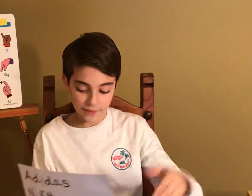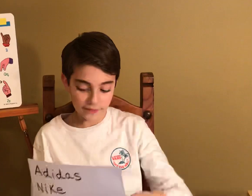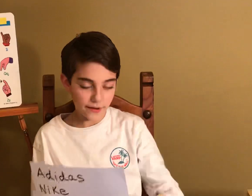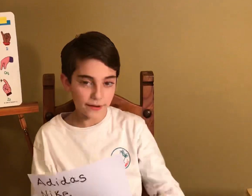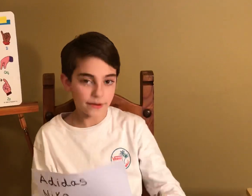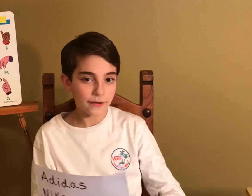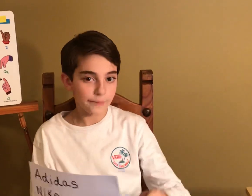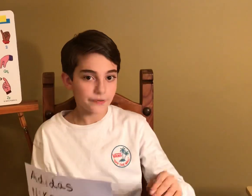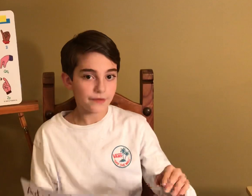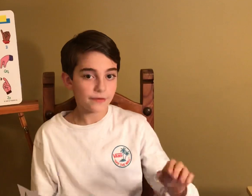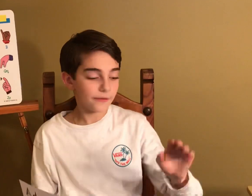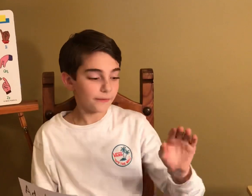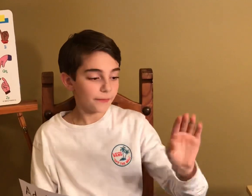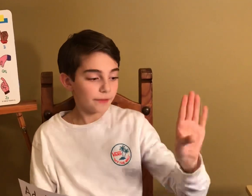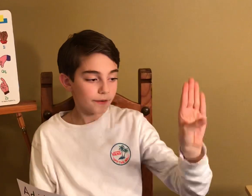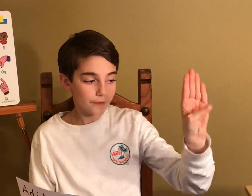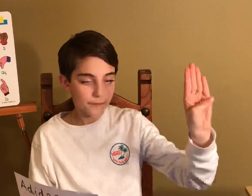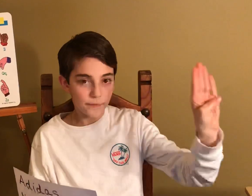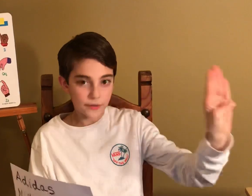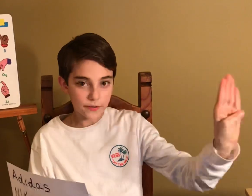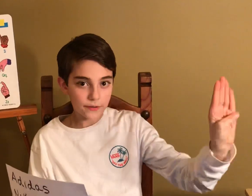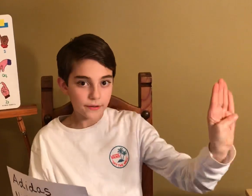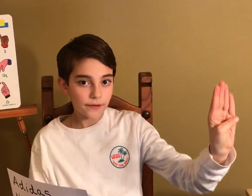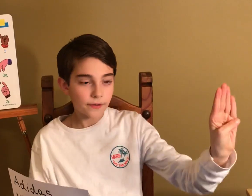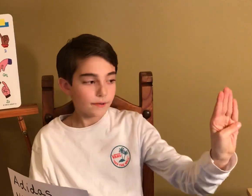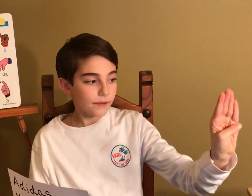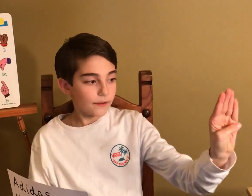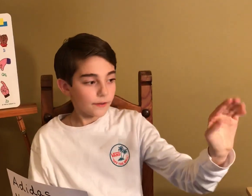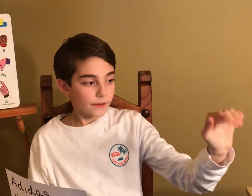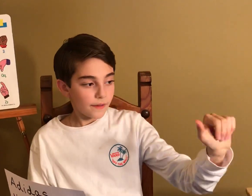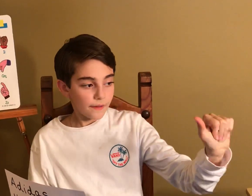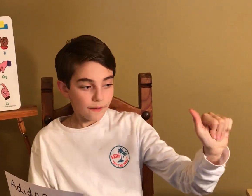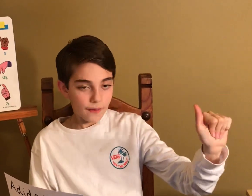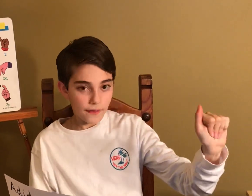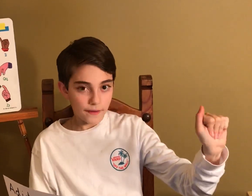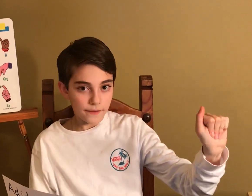it's a hockey company. So here's B, A,